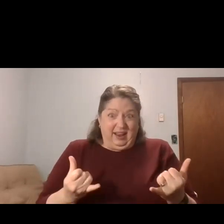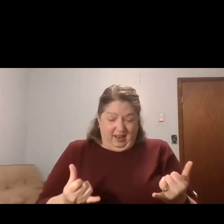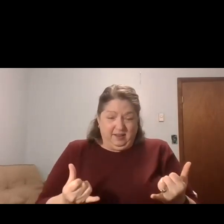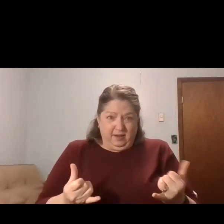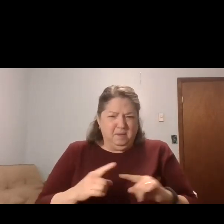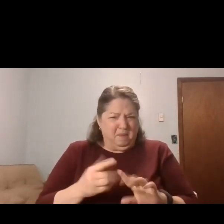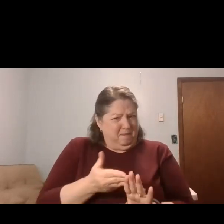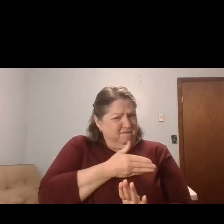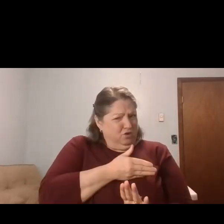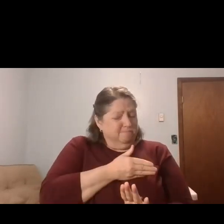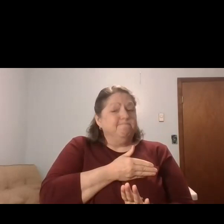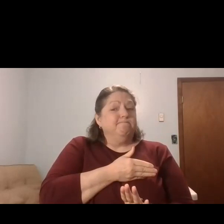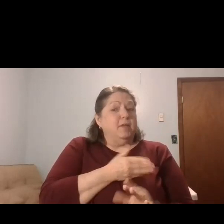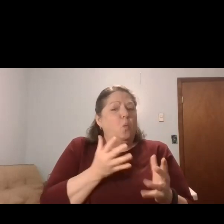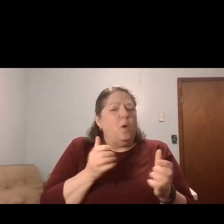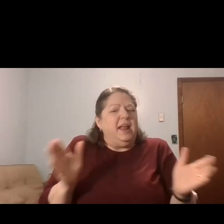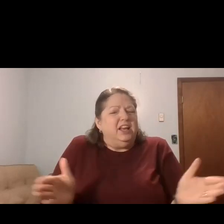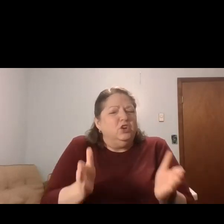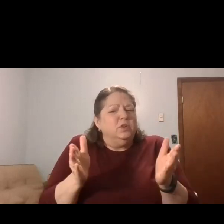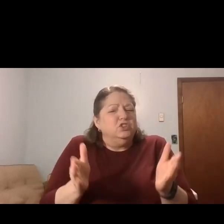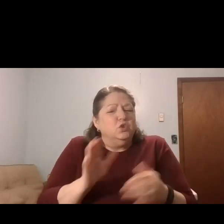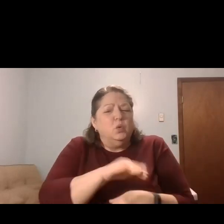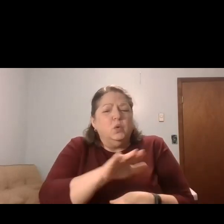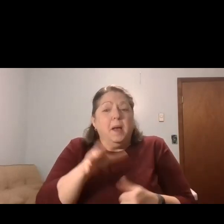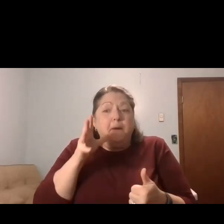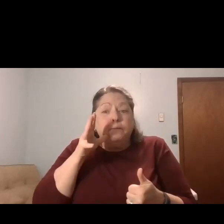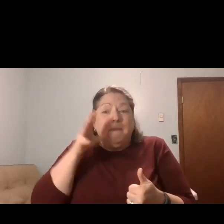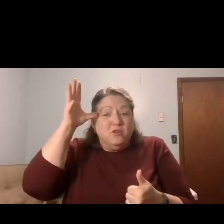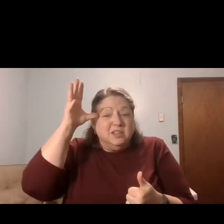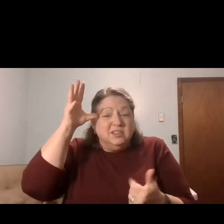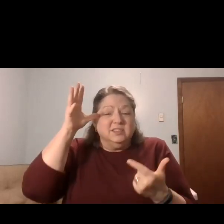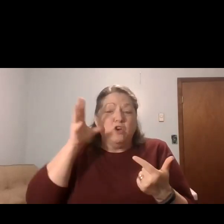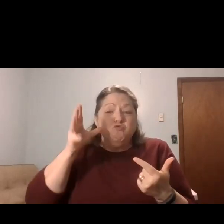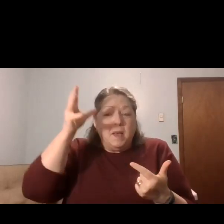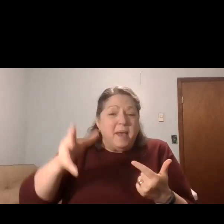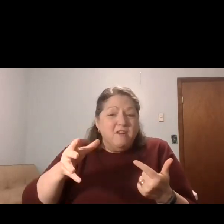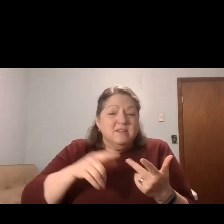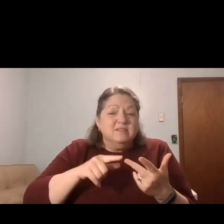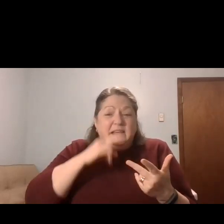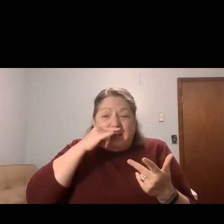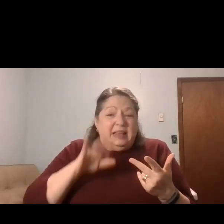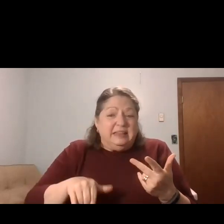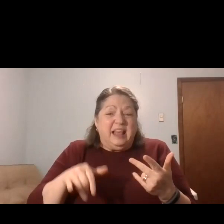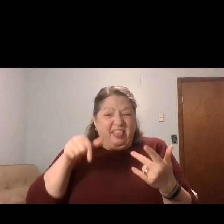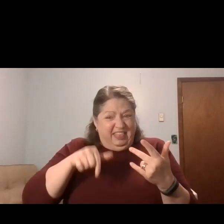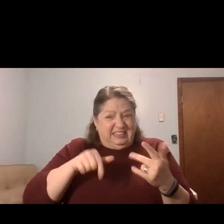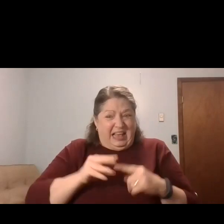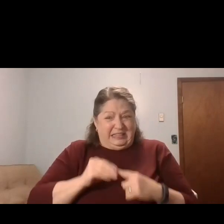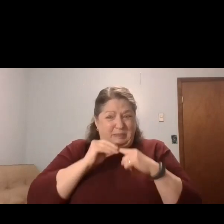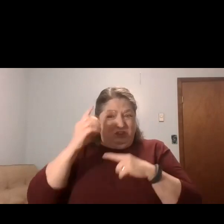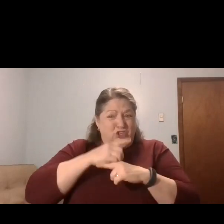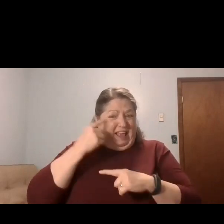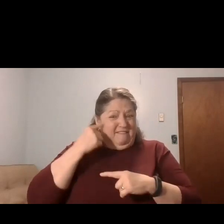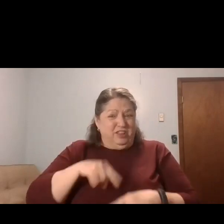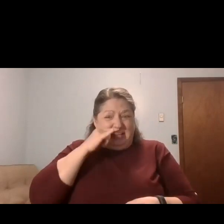I want to just to encourage you parents, grandparents, caretakers. This is a special day for the kids. I don't know if you